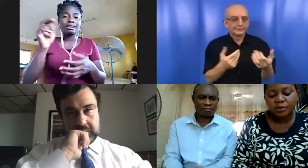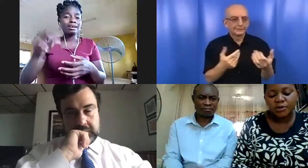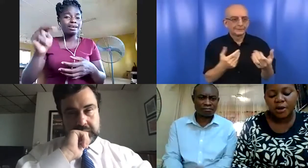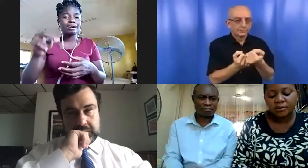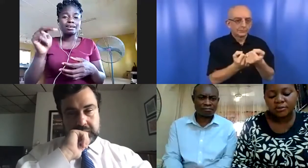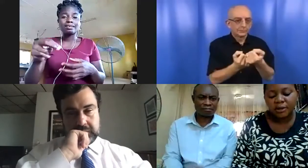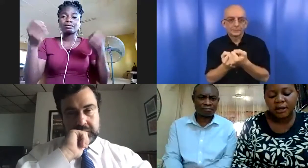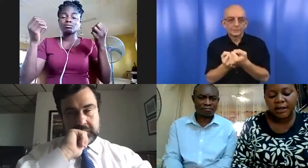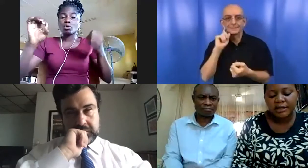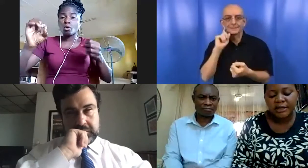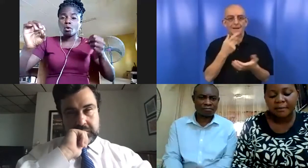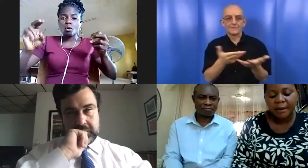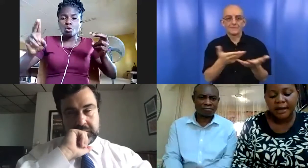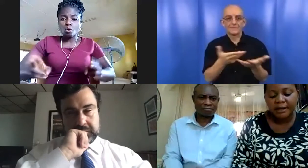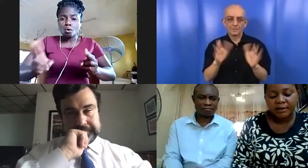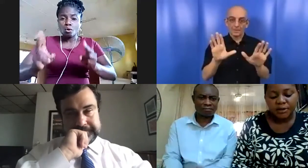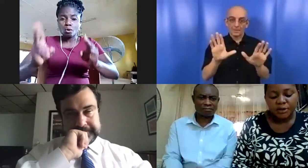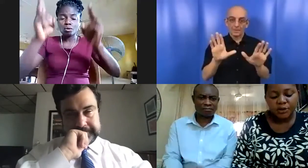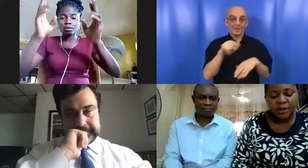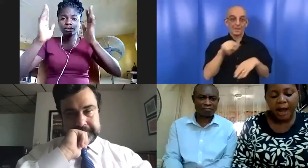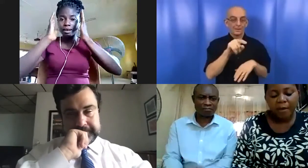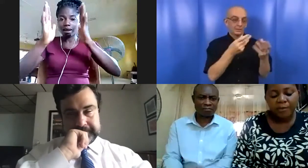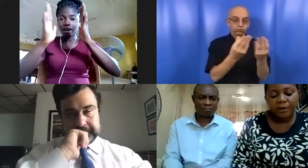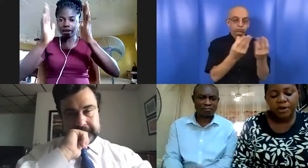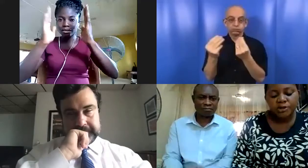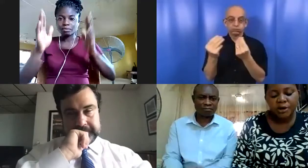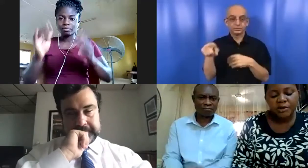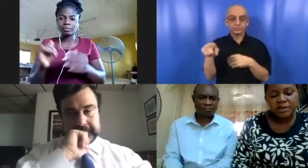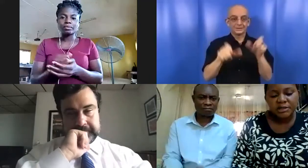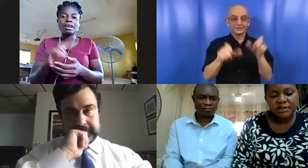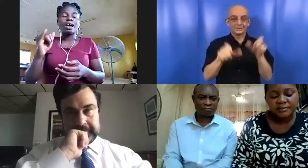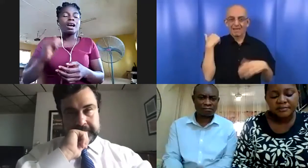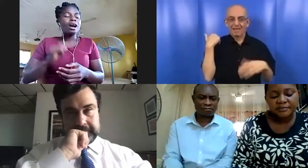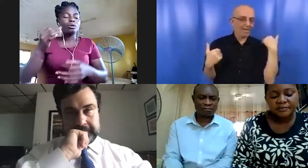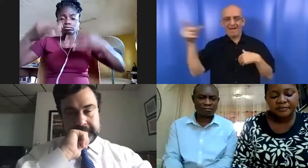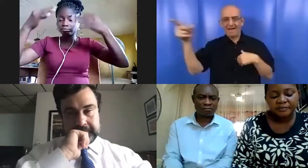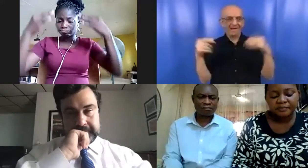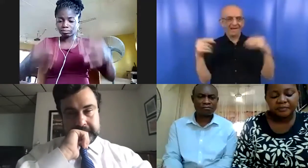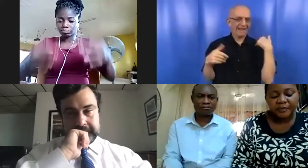stone unturned in getting their matter to the appropriate authorities.